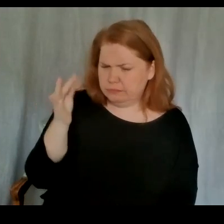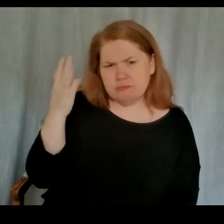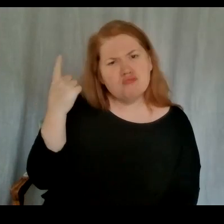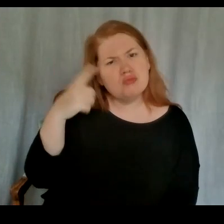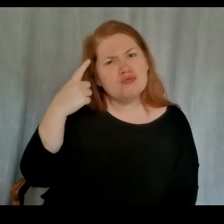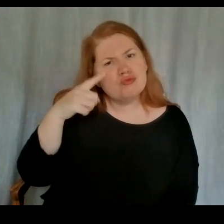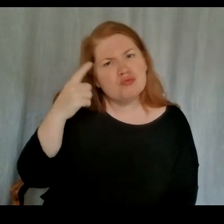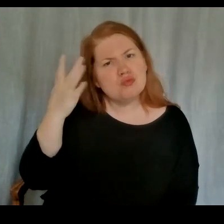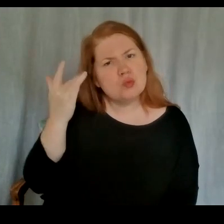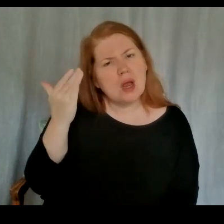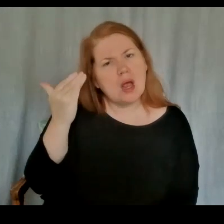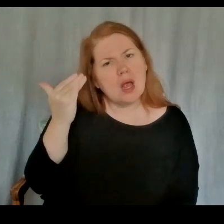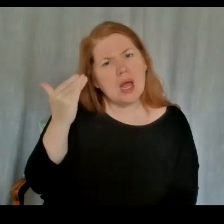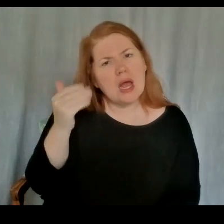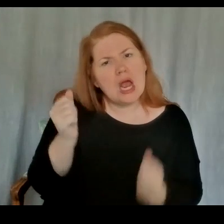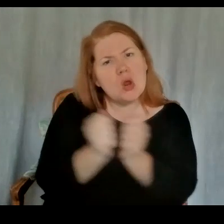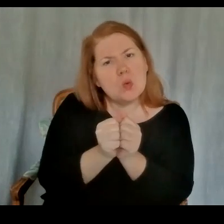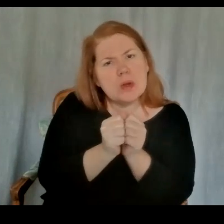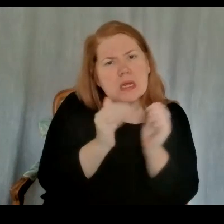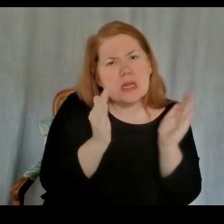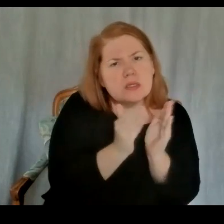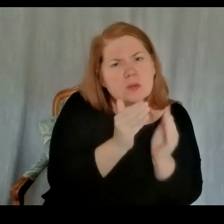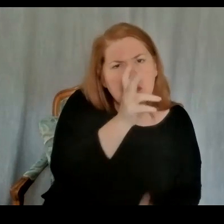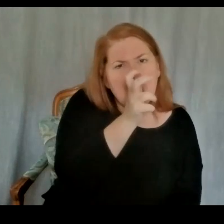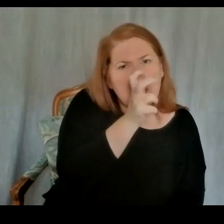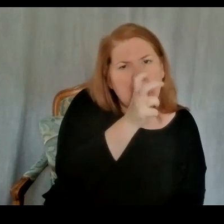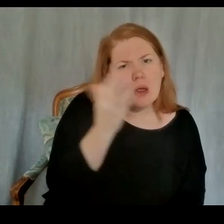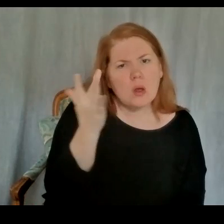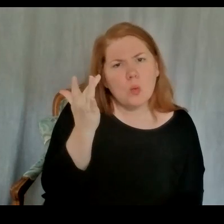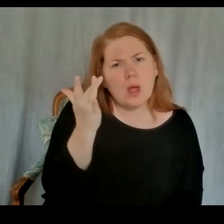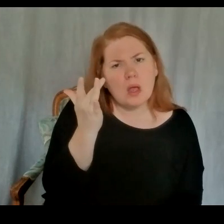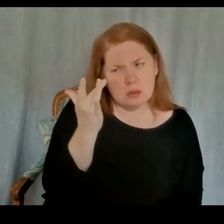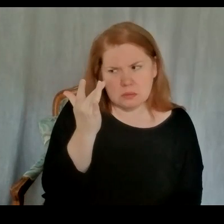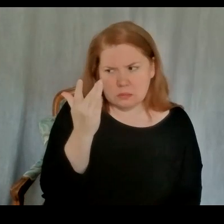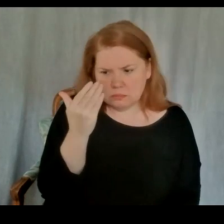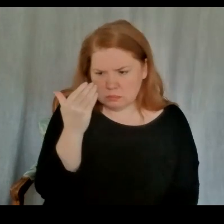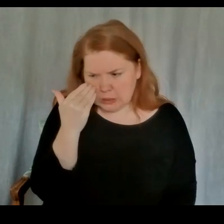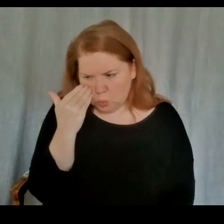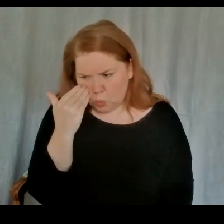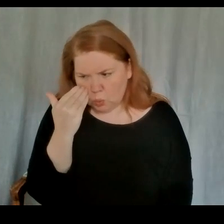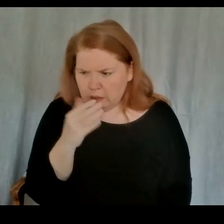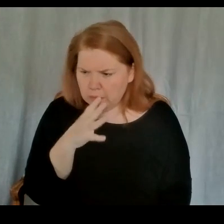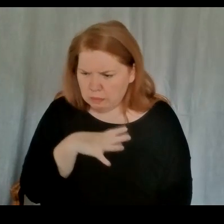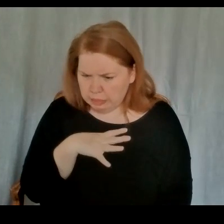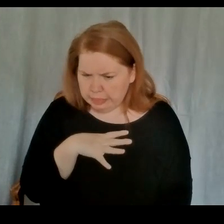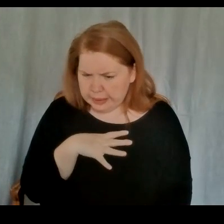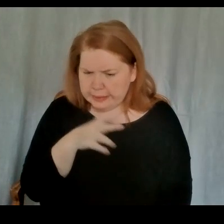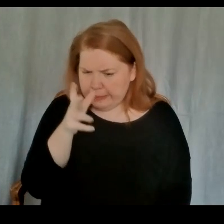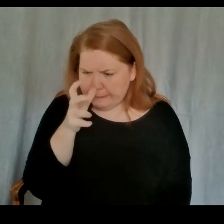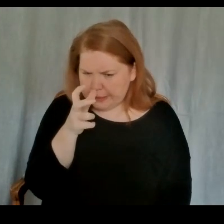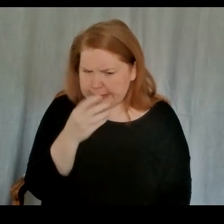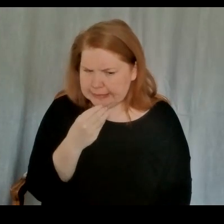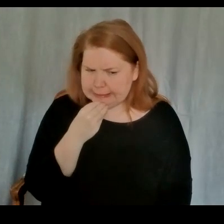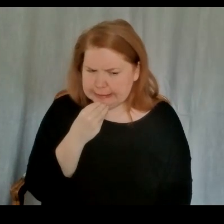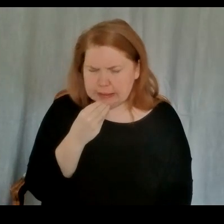with aphids? I know that ladybugs like aphids. So why would she do that?